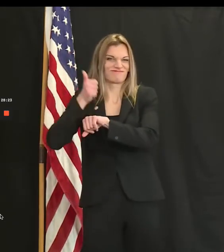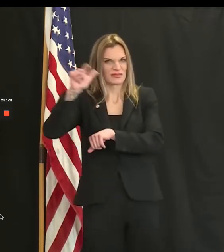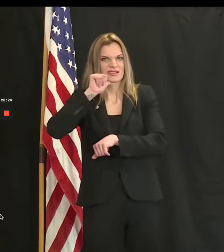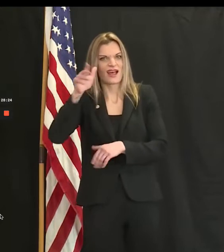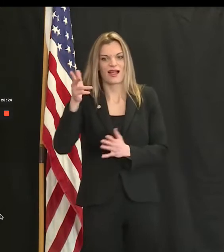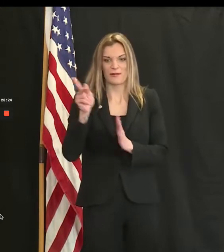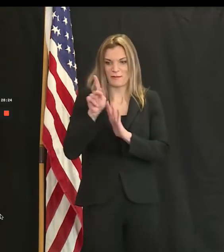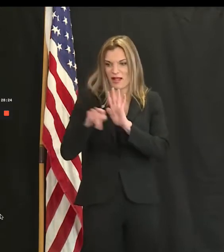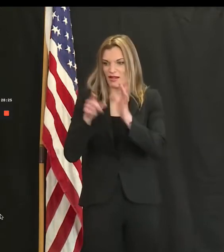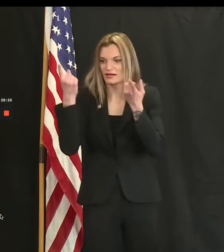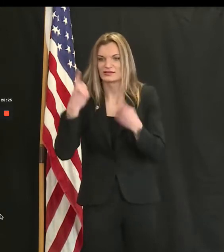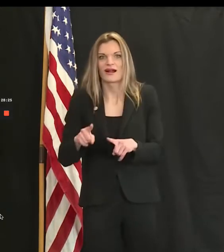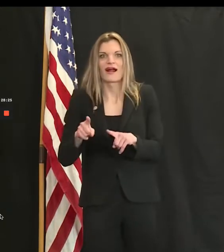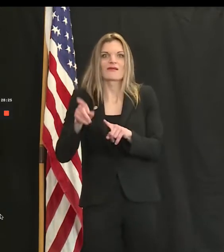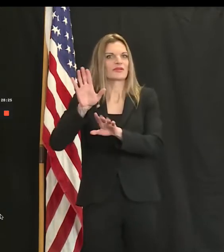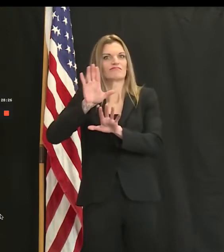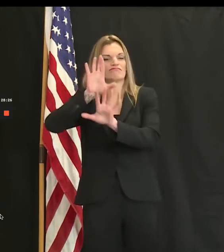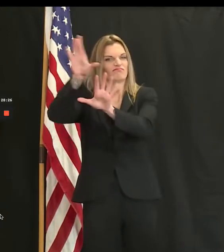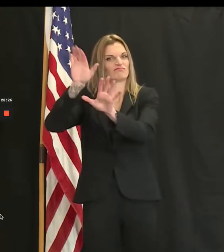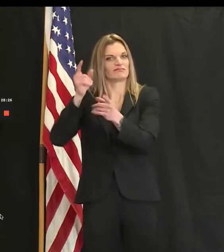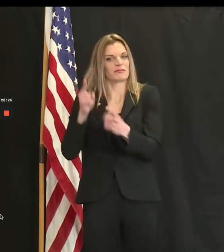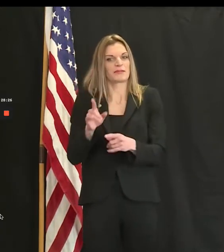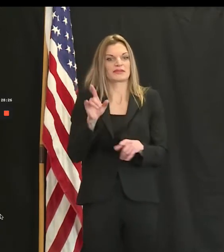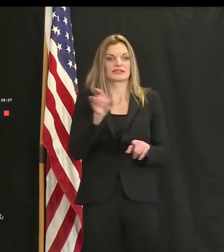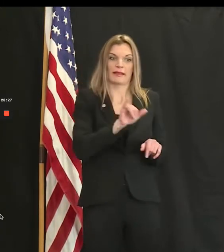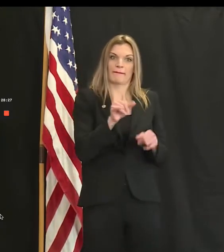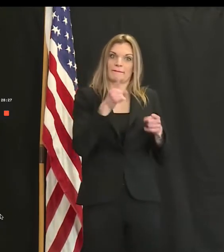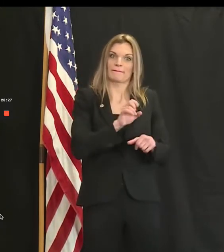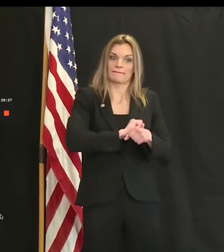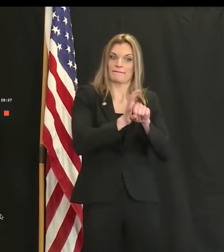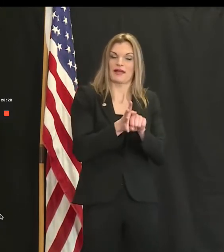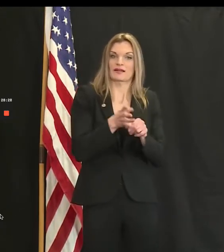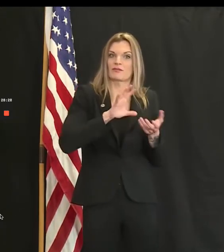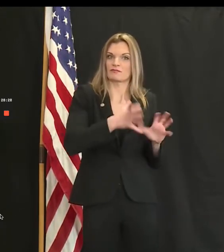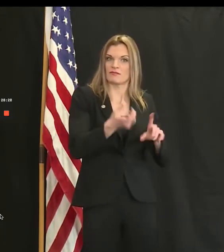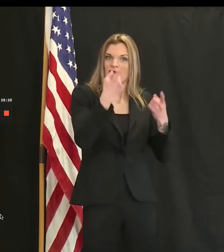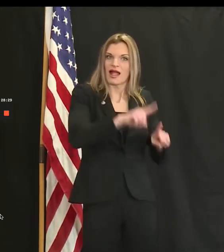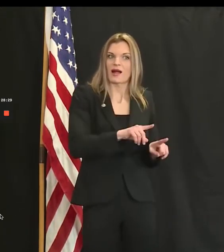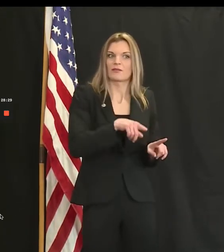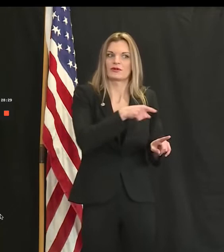midst of a pandemic, you know, there have been deaths, and you know, some have blamed policy decisions.